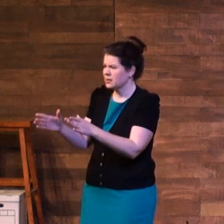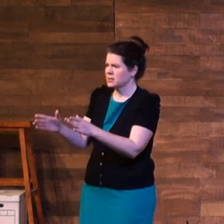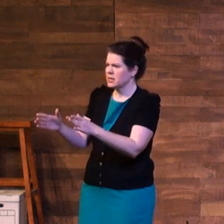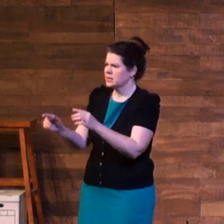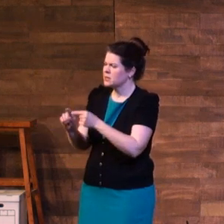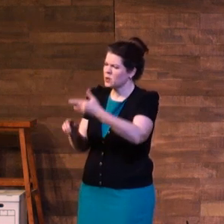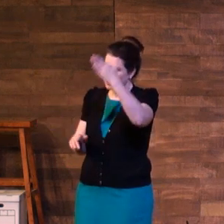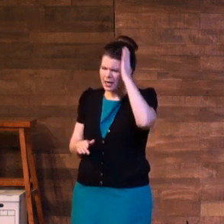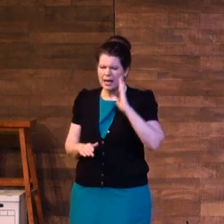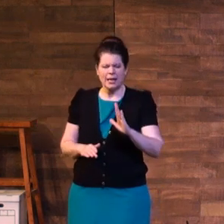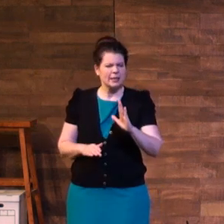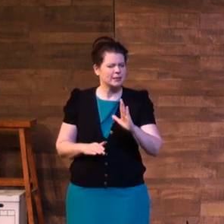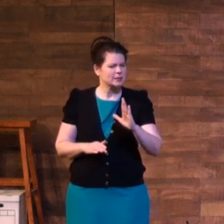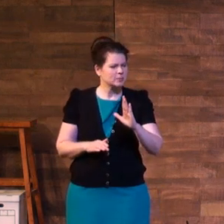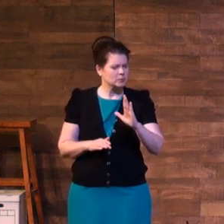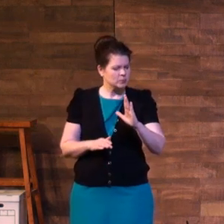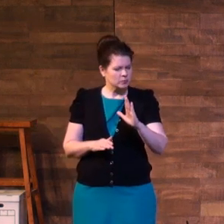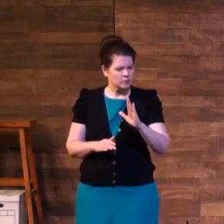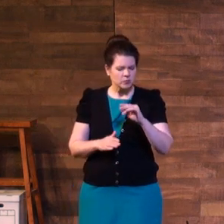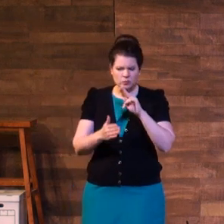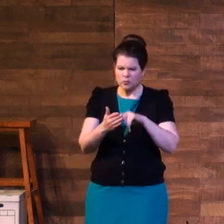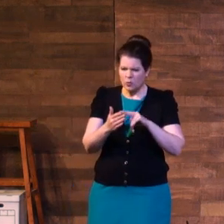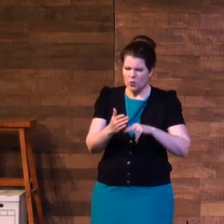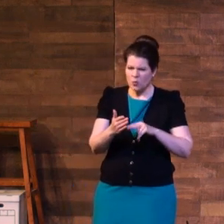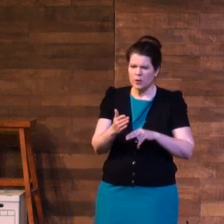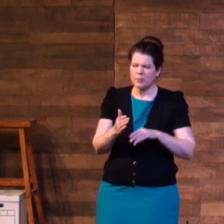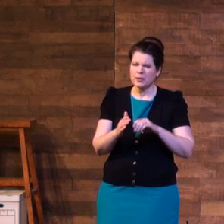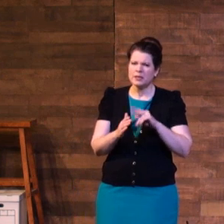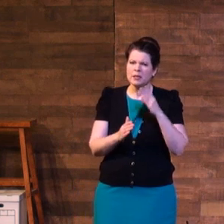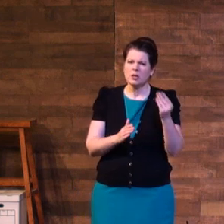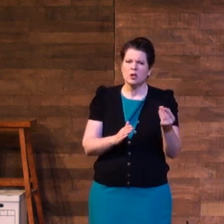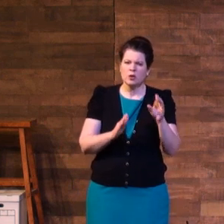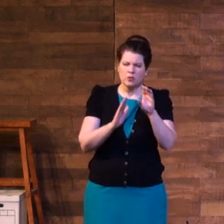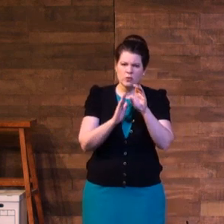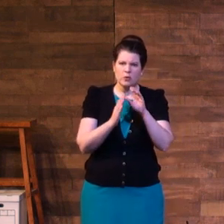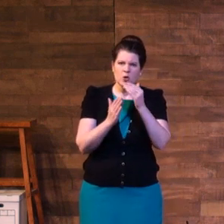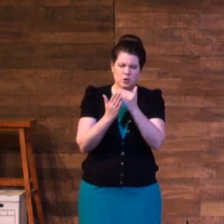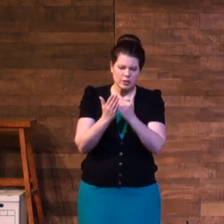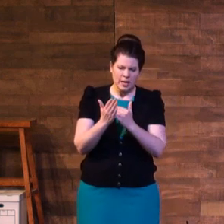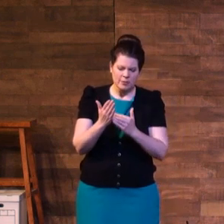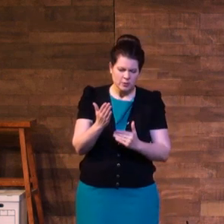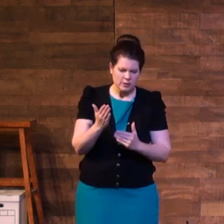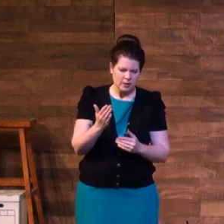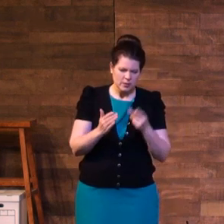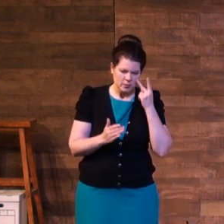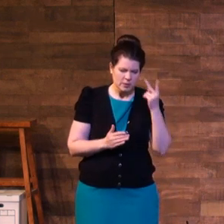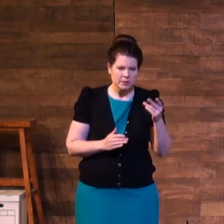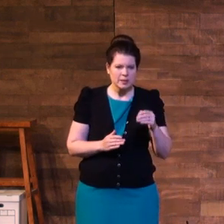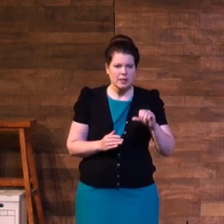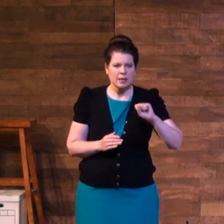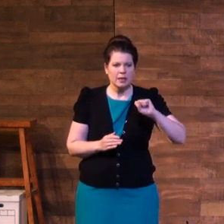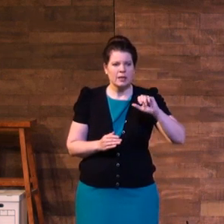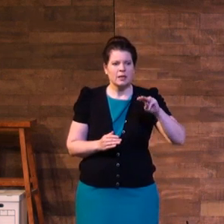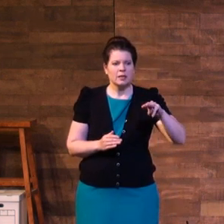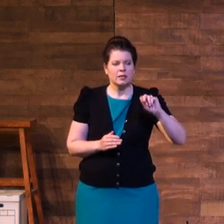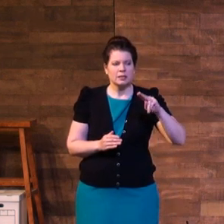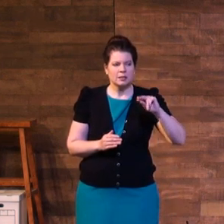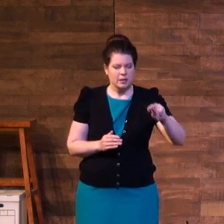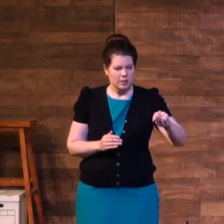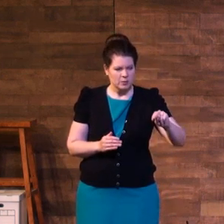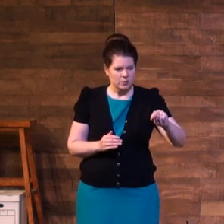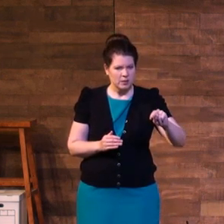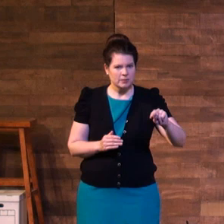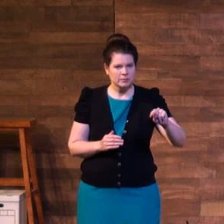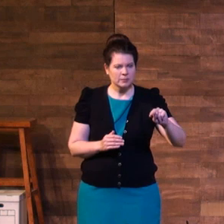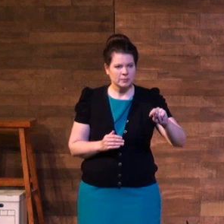We read a few chapters later, and Samson, he does a really petty thing where he has a riddle